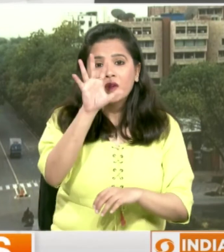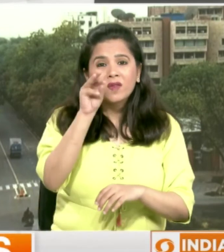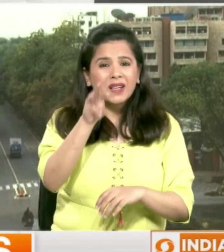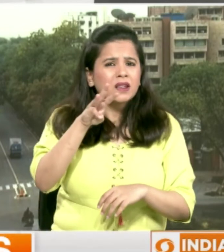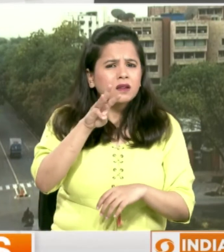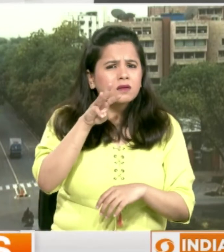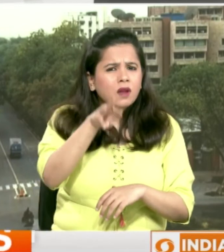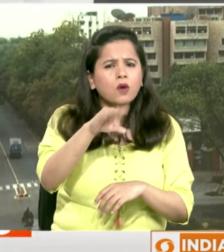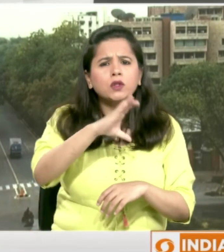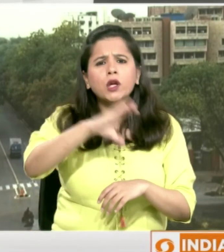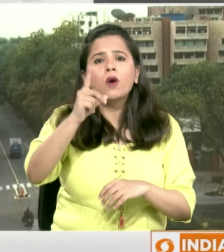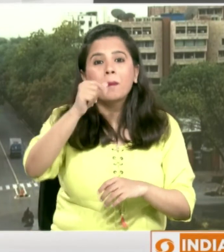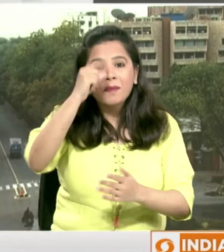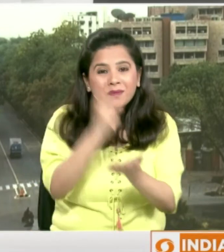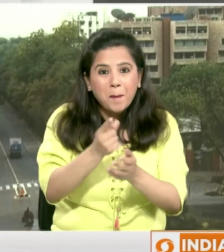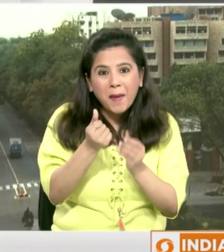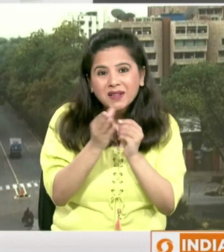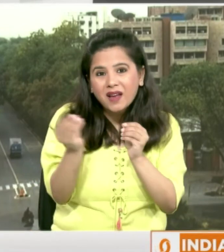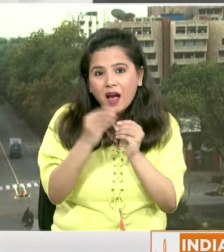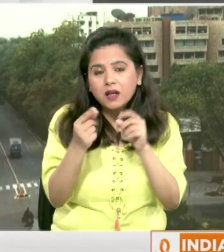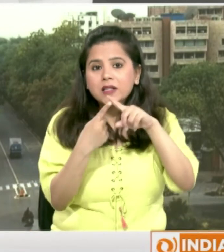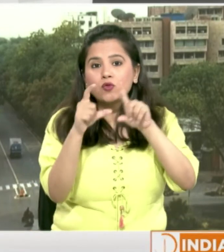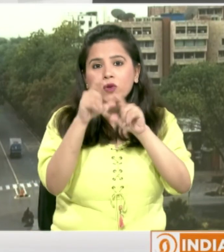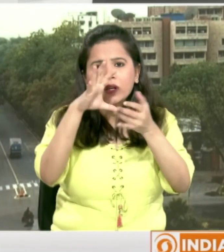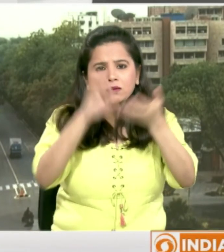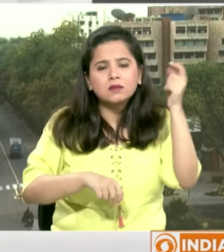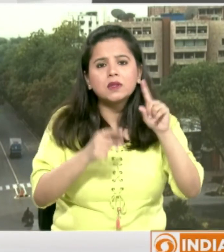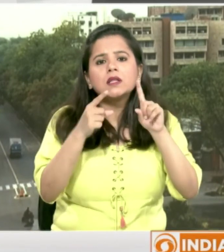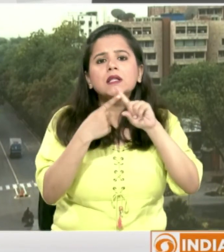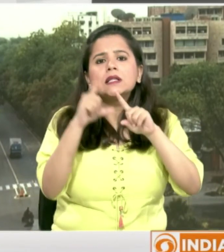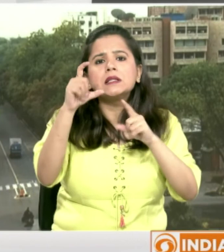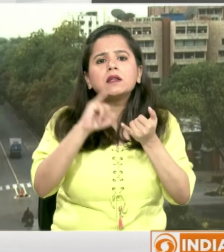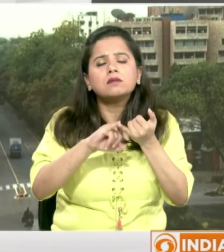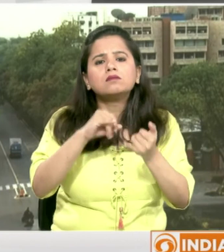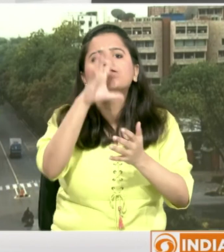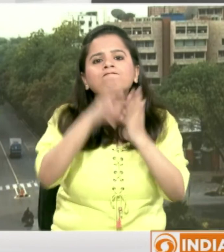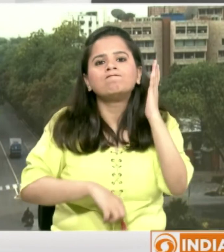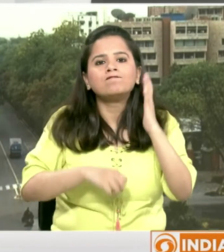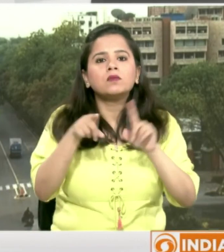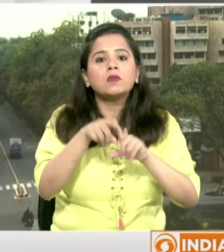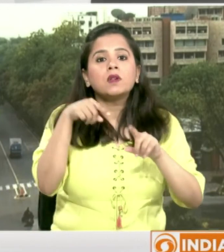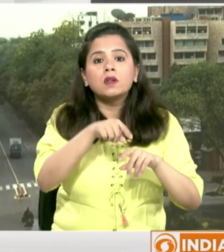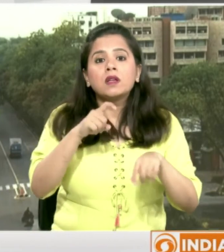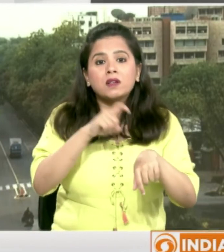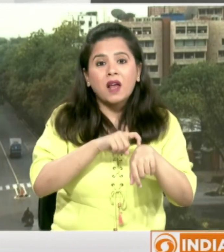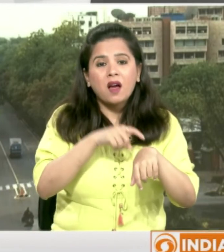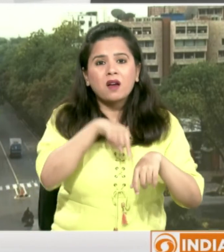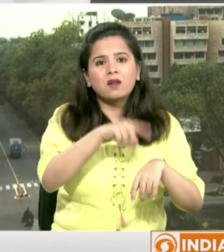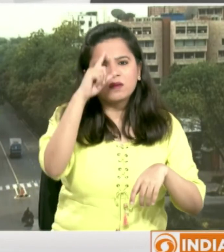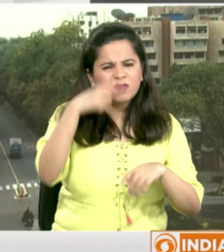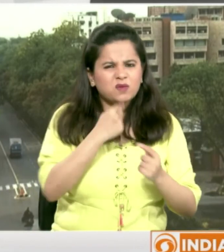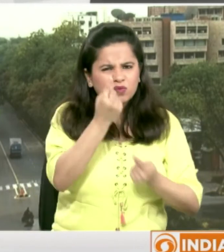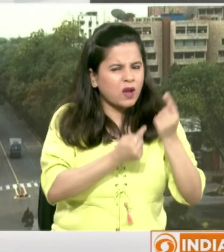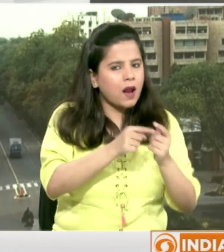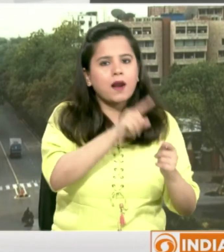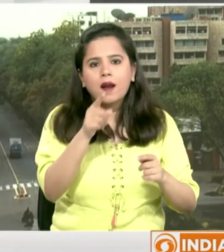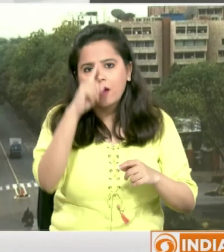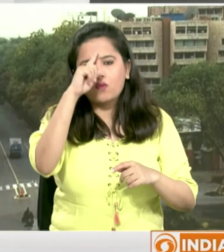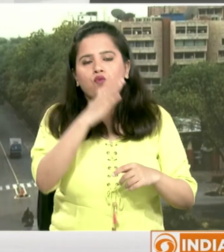50,000 crore rupee liquidity through the TDS-TCS rate reduction. The period of Vande Bharat vishwas scheme for making